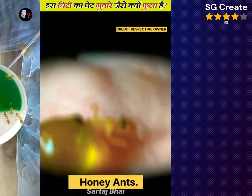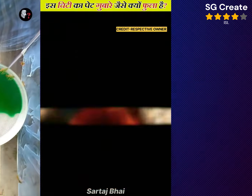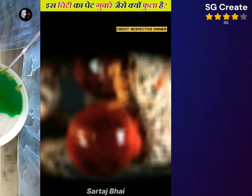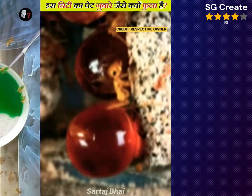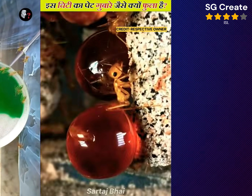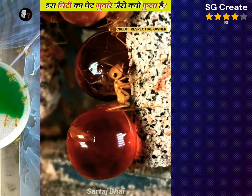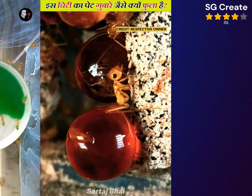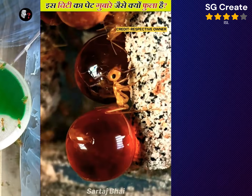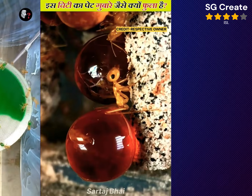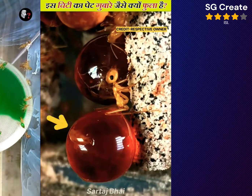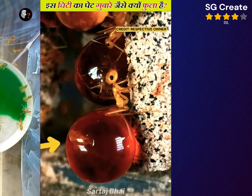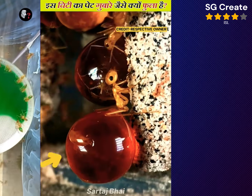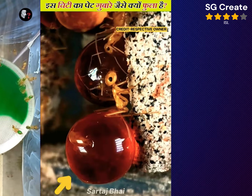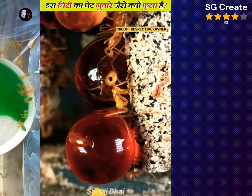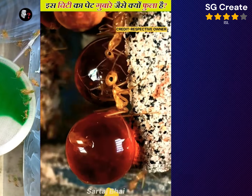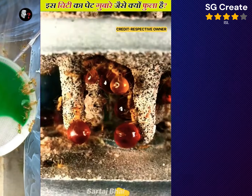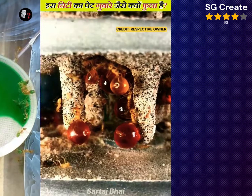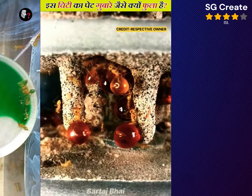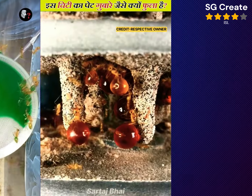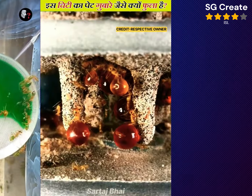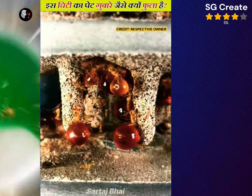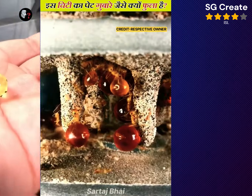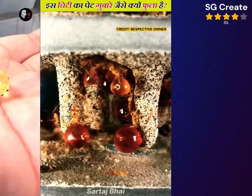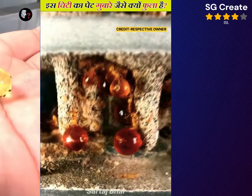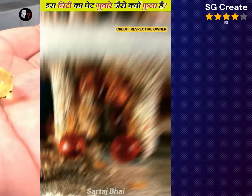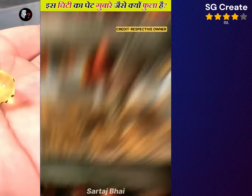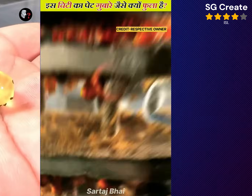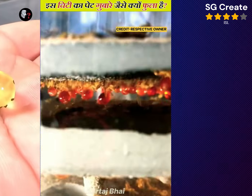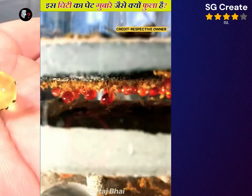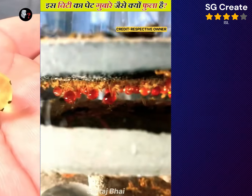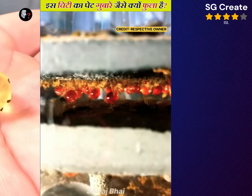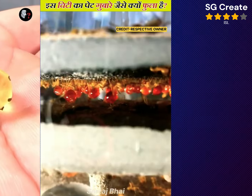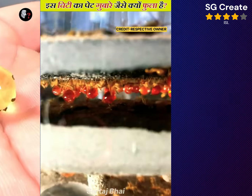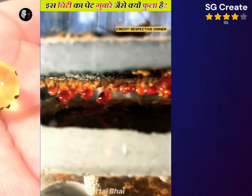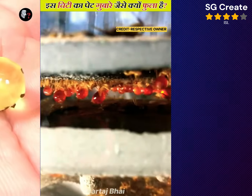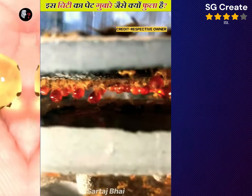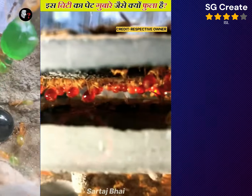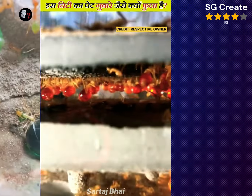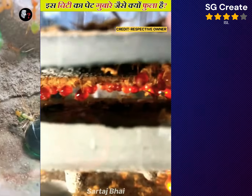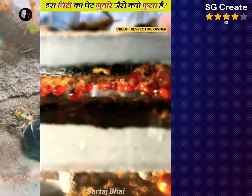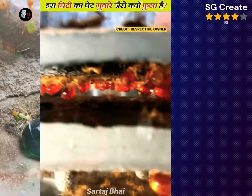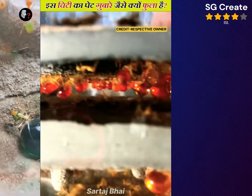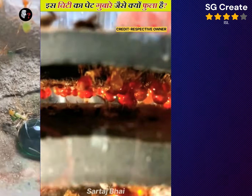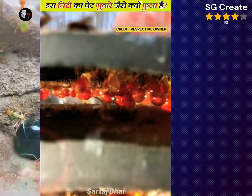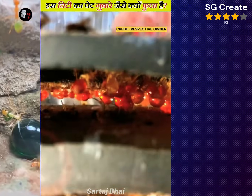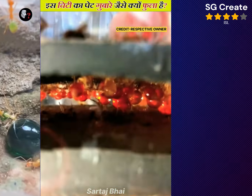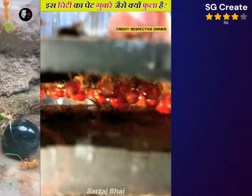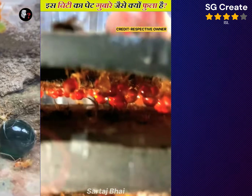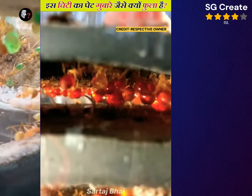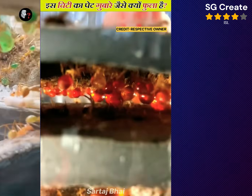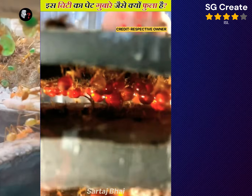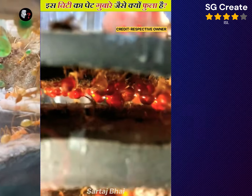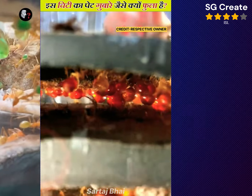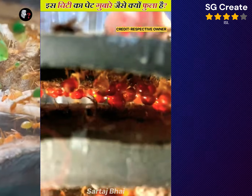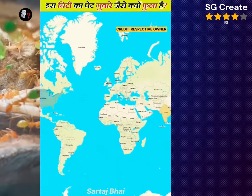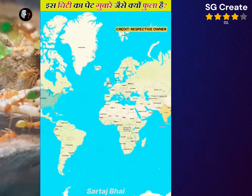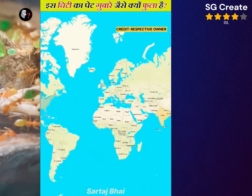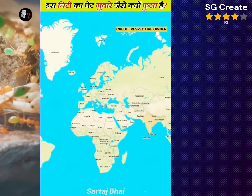bacteria and fungi, including Staphylococcus aureus, golden staph, and species of Aspergillus and Cryptococcus.